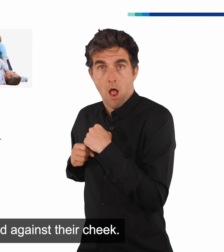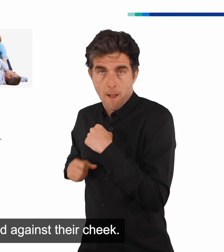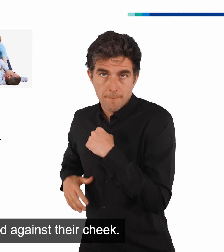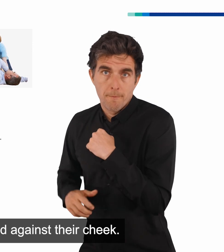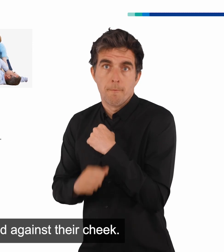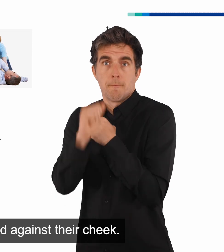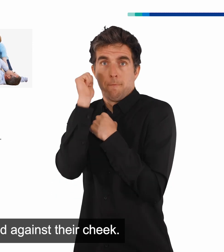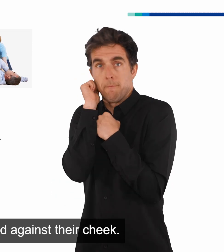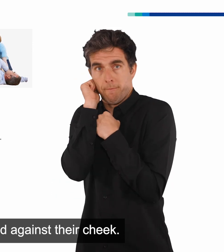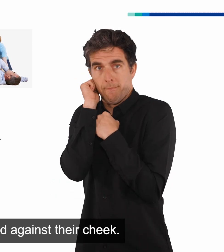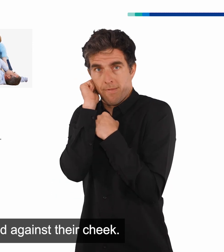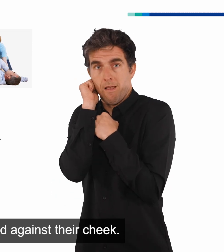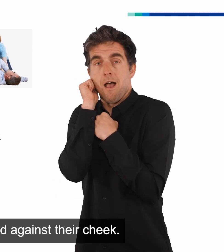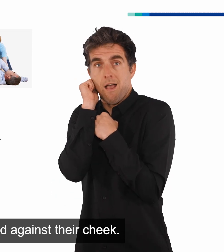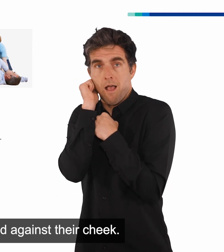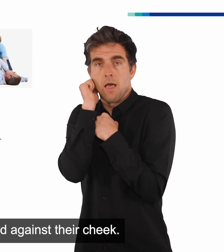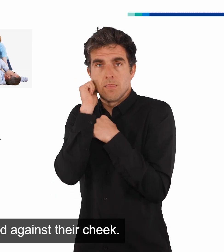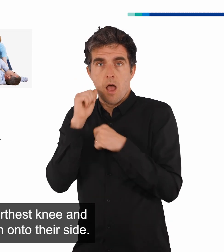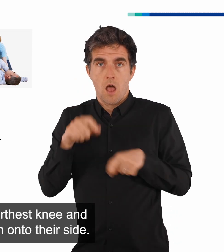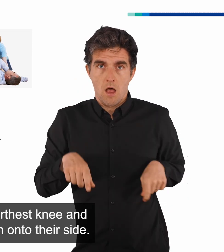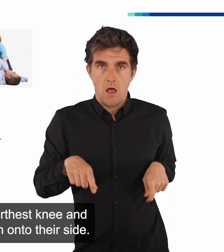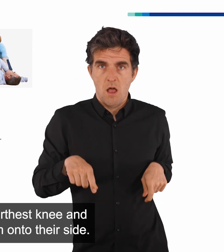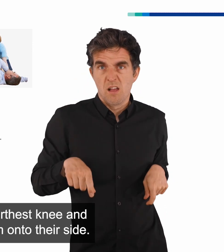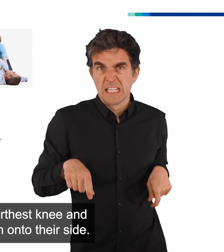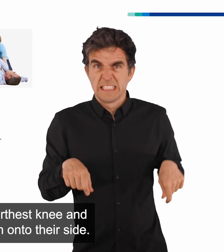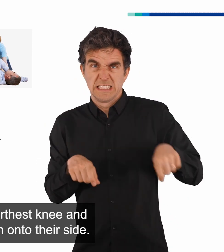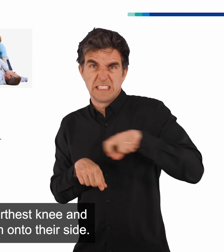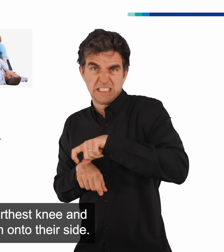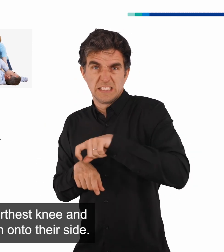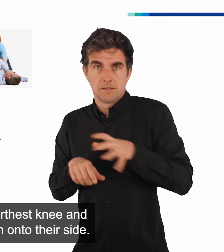Bend their farthest knee and gently roll them onto their side.